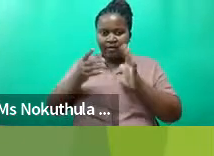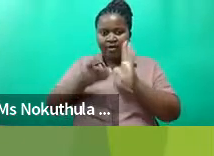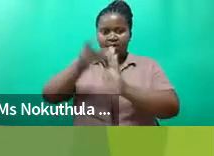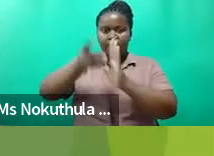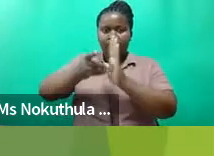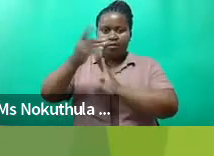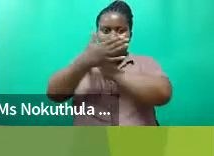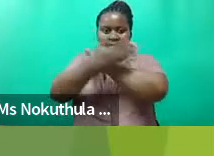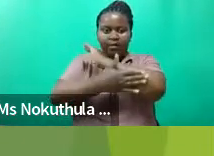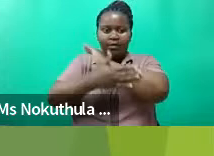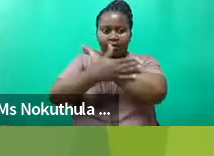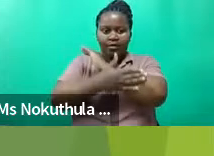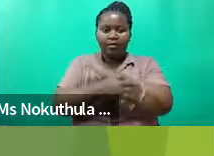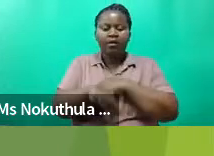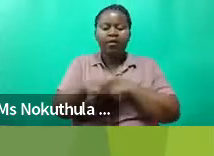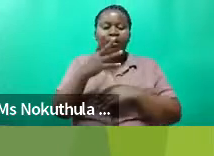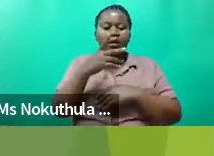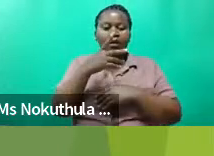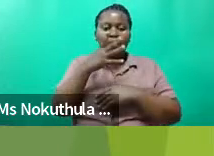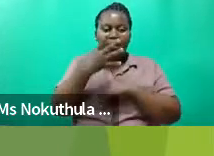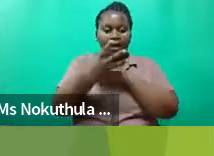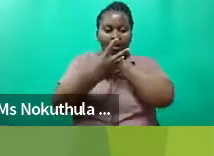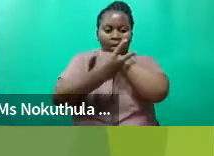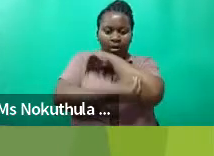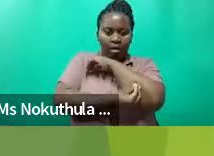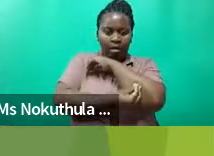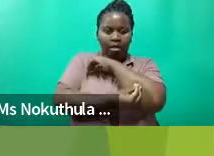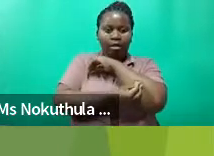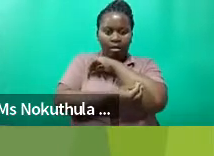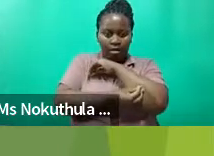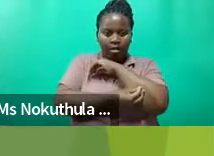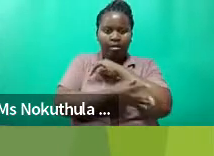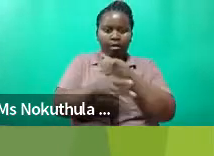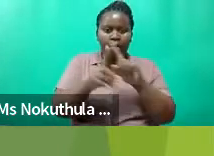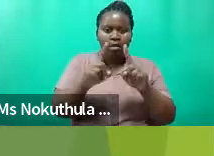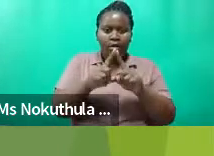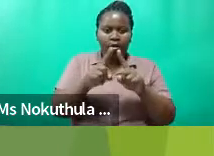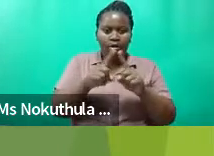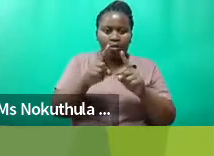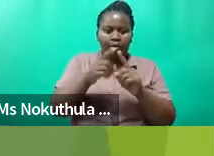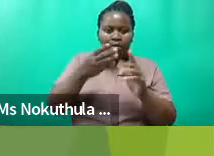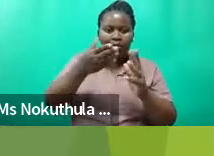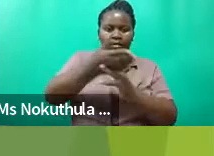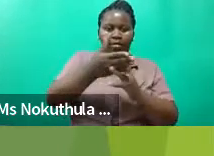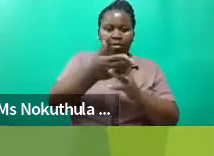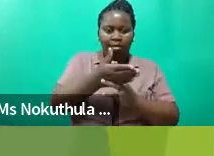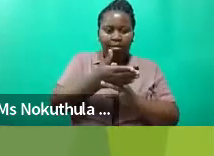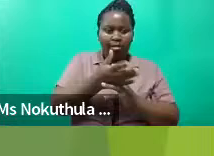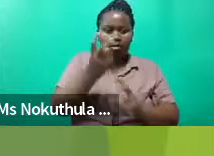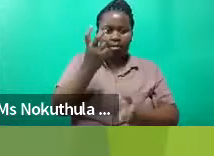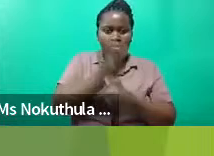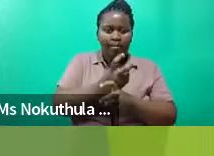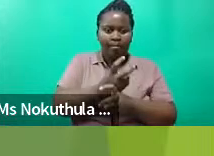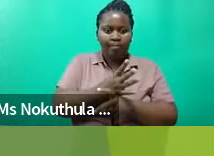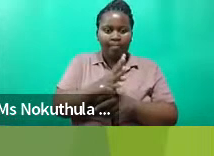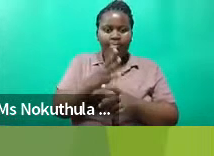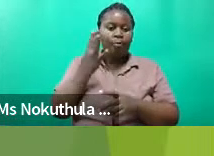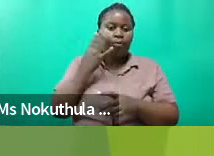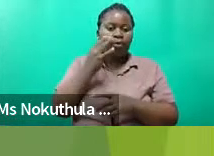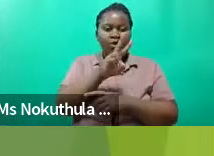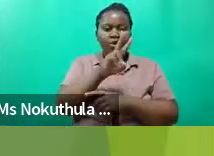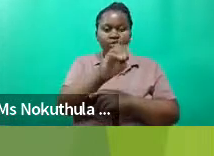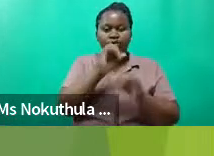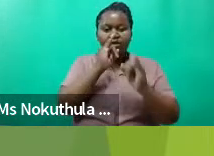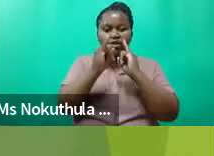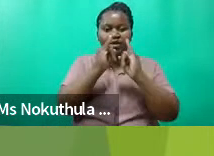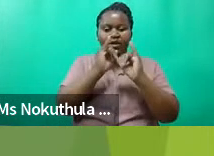a hard reality and no basic needs are accessible. This is according to WHO 2011, especially for people living